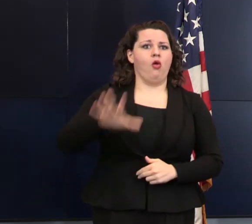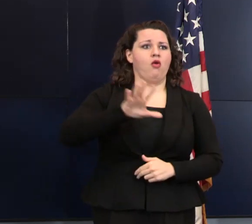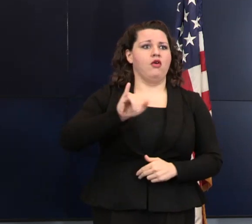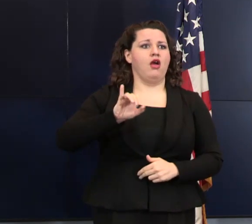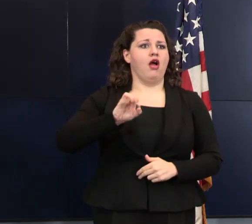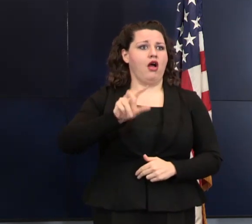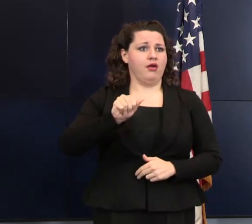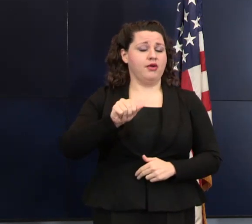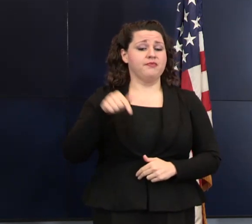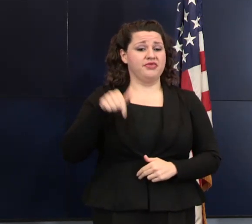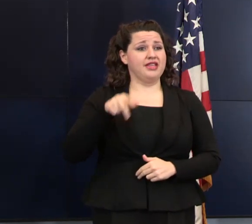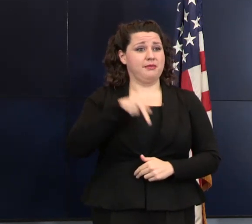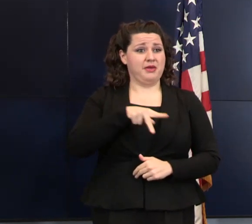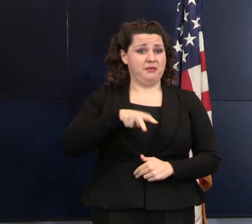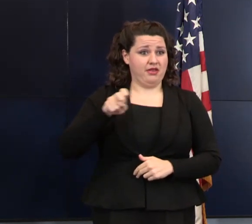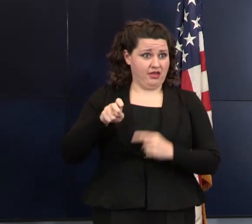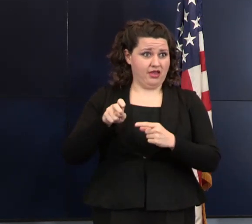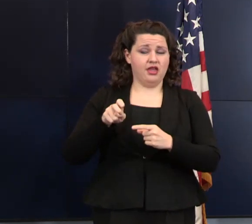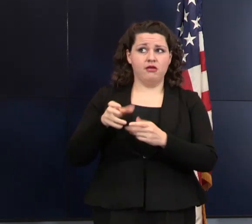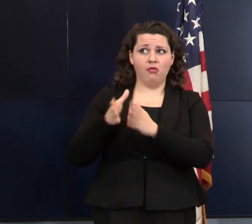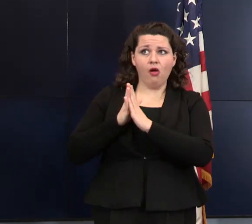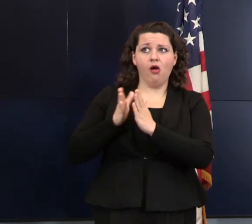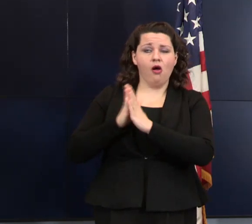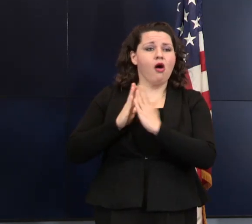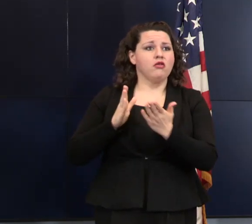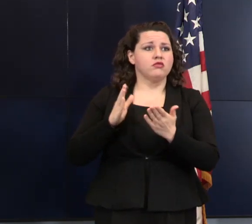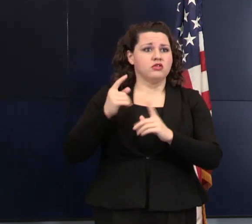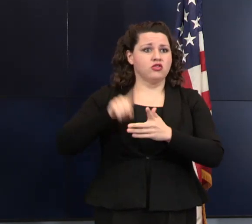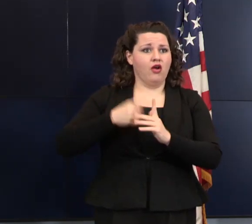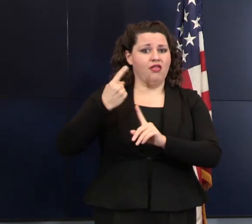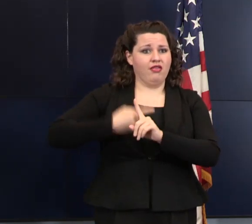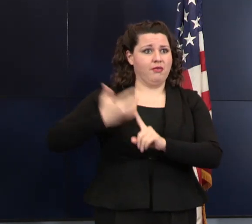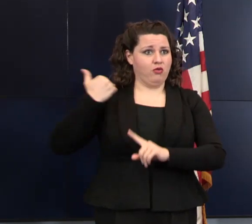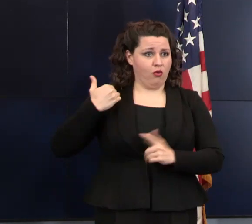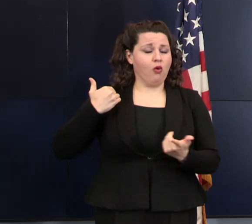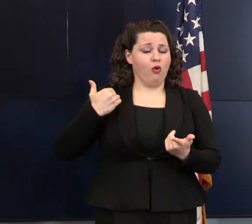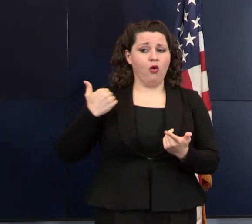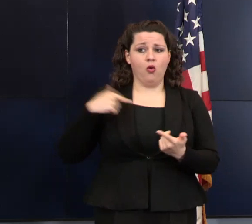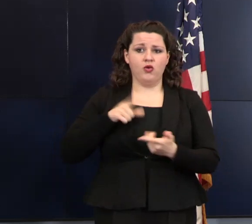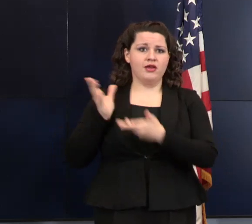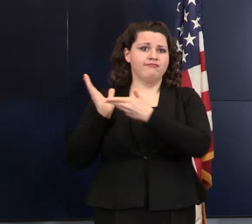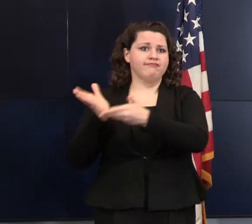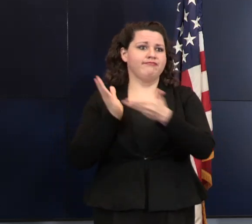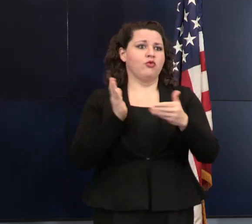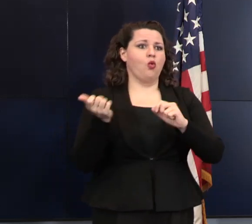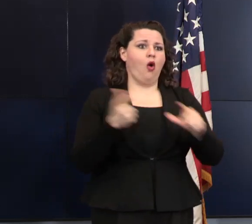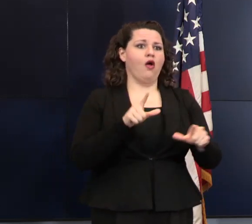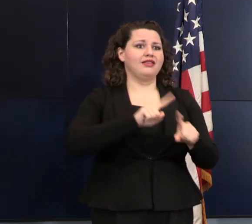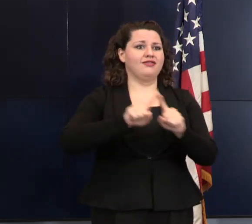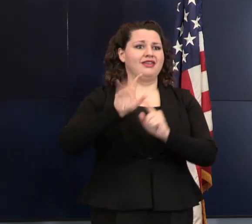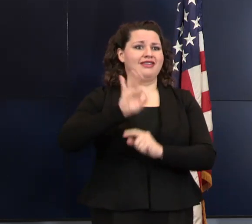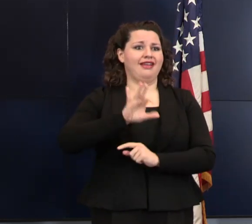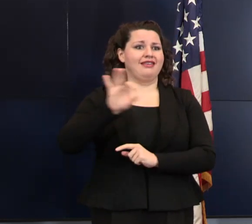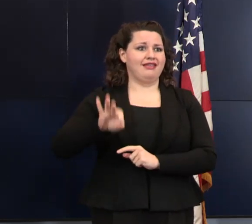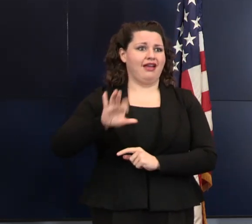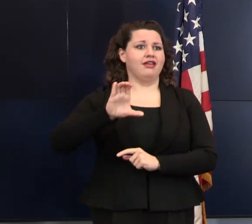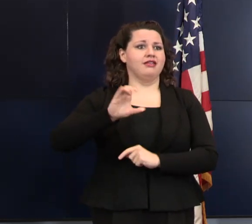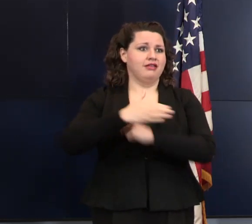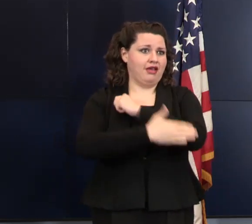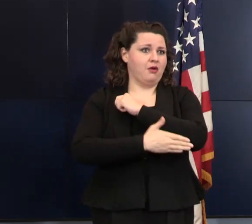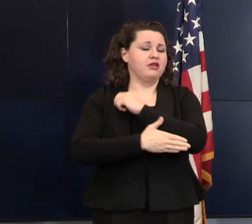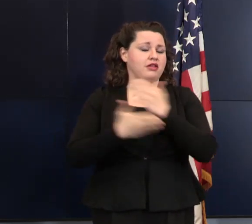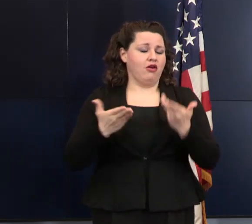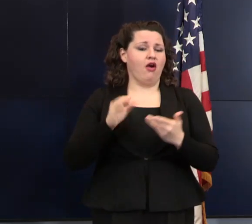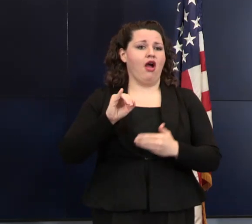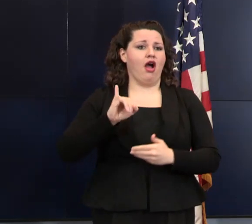Since these PPE missions began last month, we have delivered PPE to all 99 counties in Iowa, and in many counties, we've